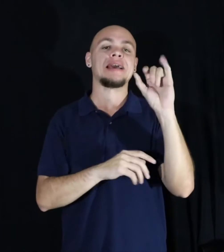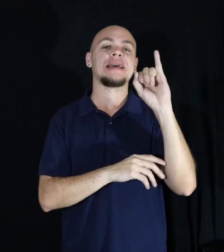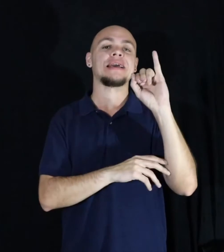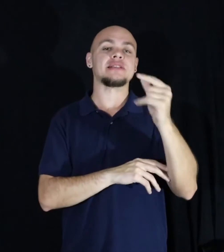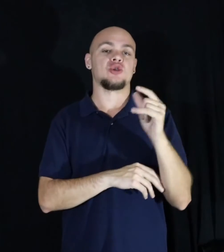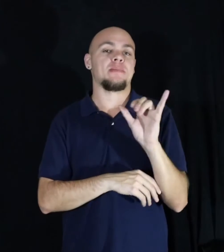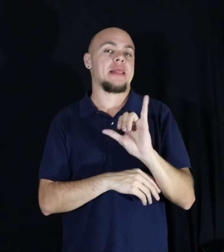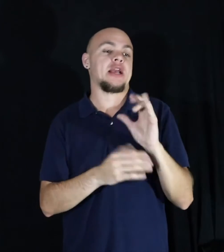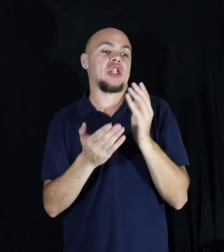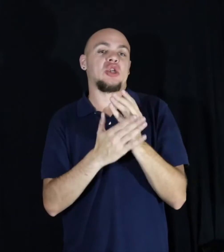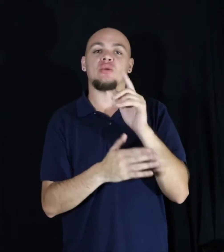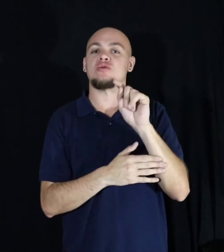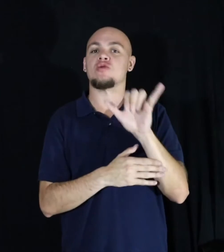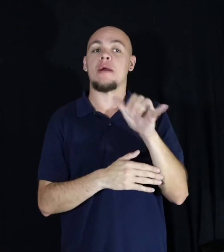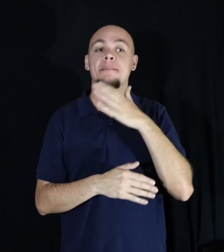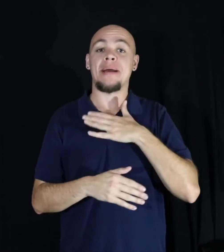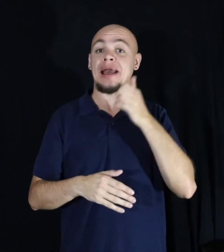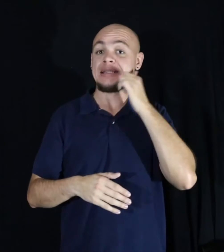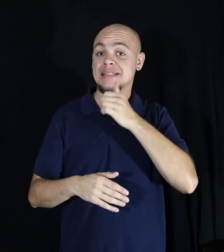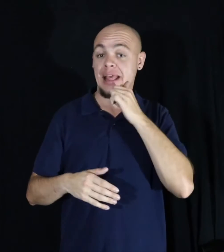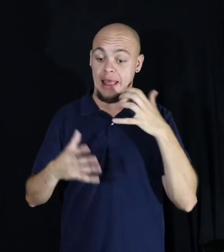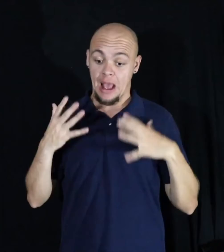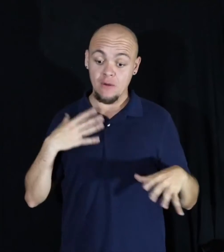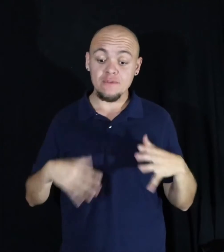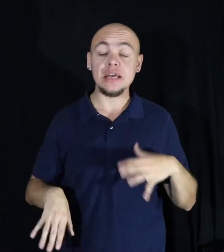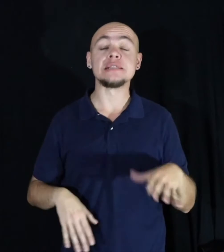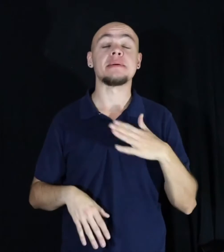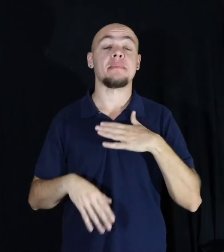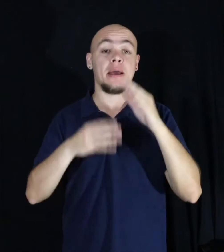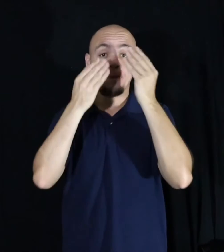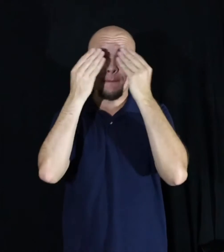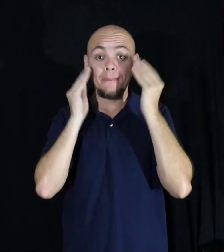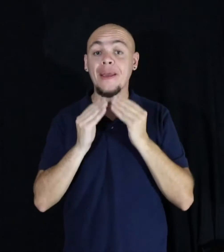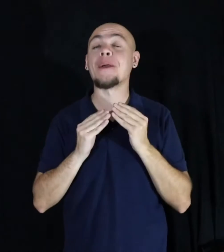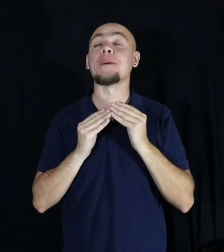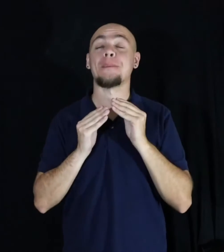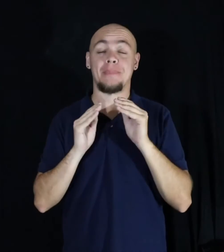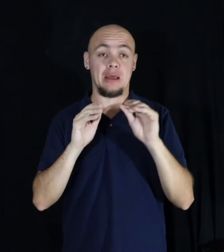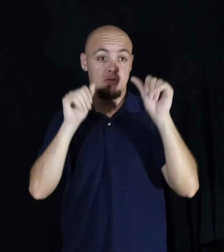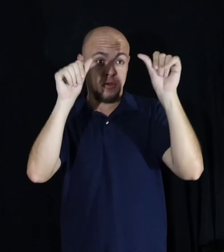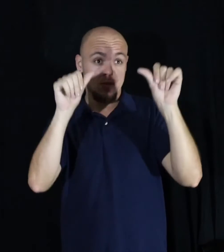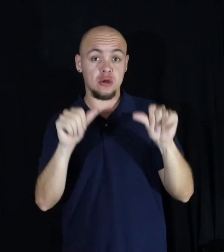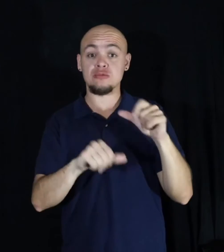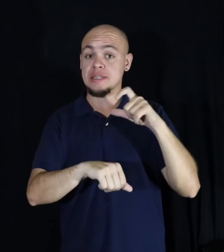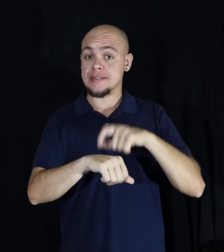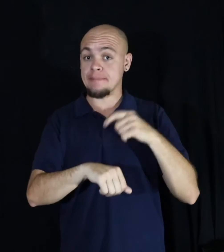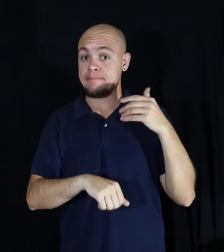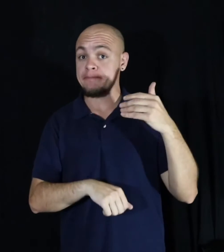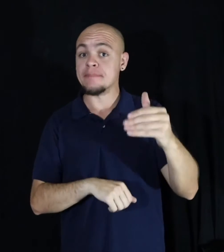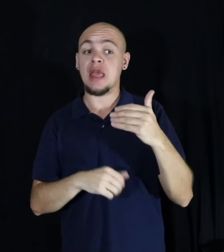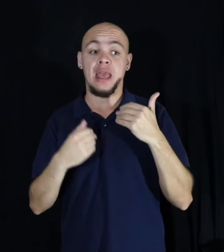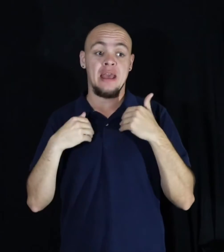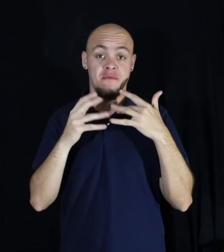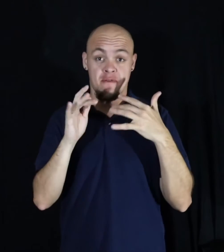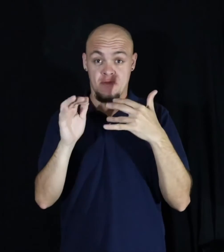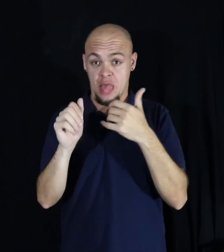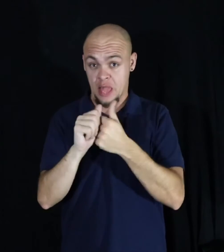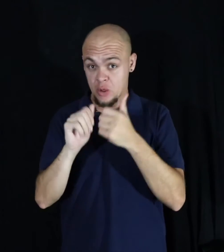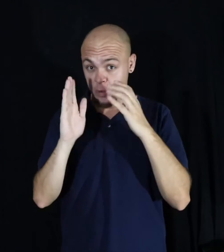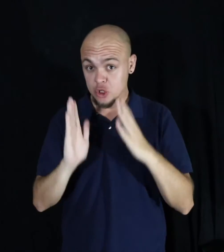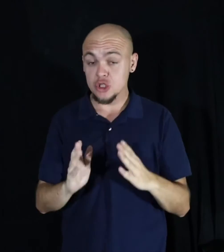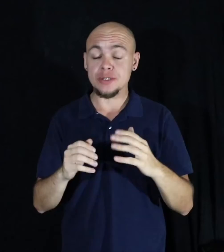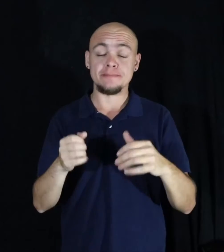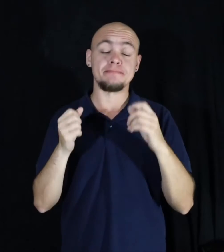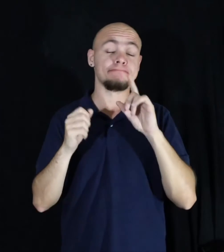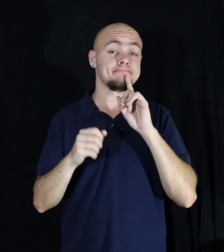I would post pictures of my daily outfits, my makeup, and over time, I built a following of people who really